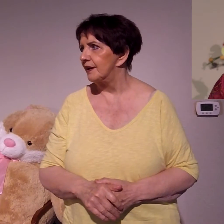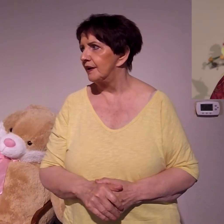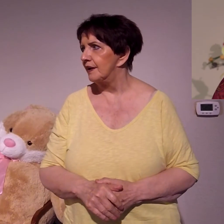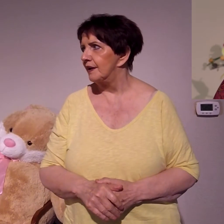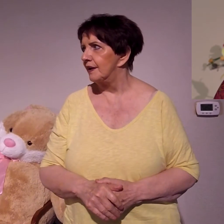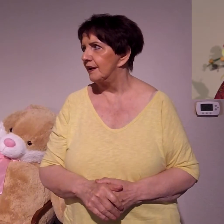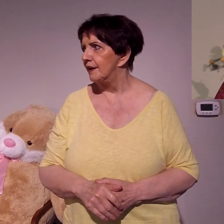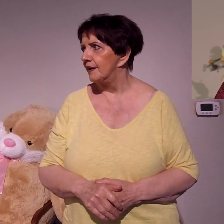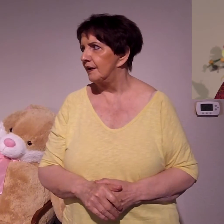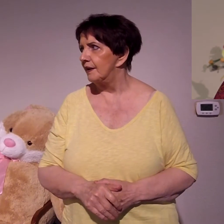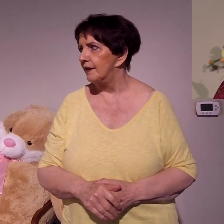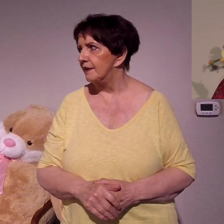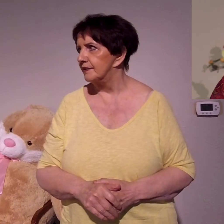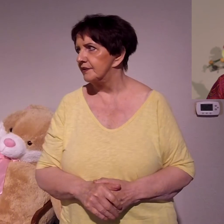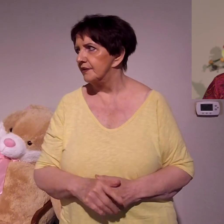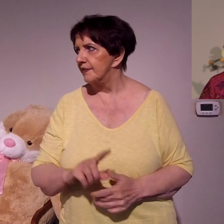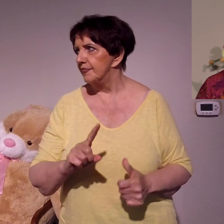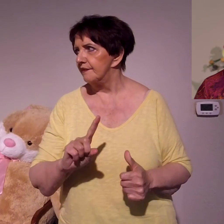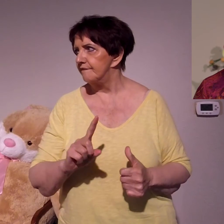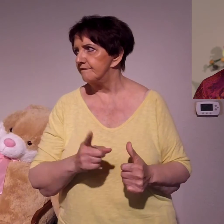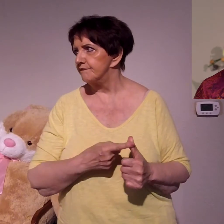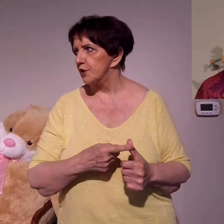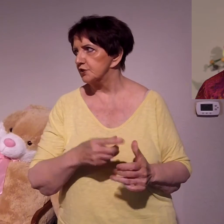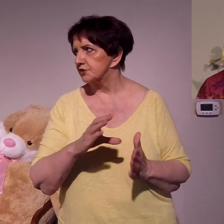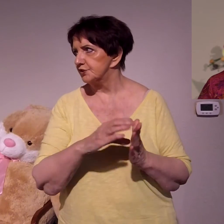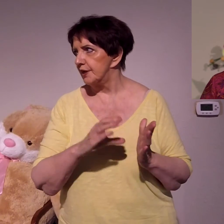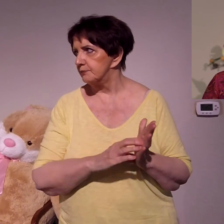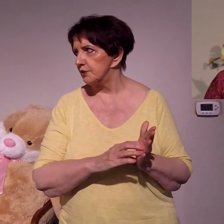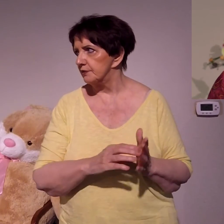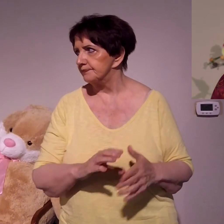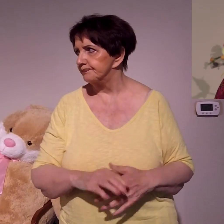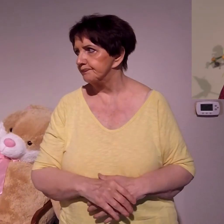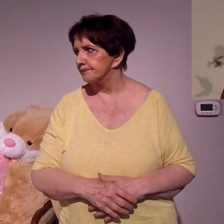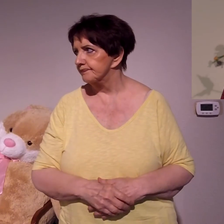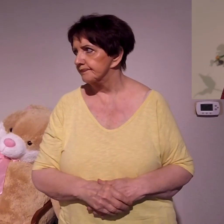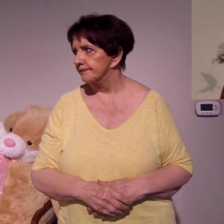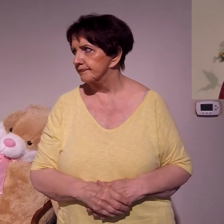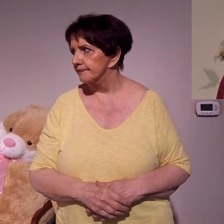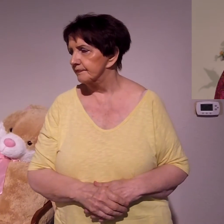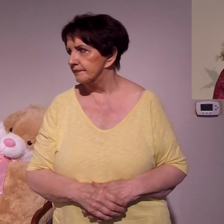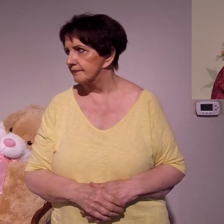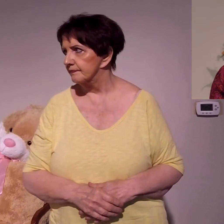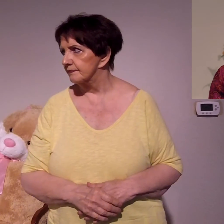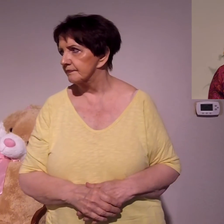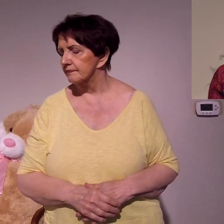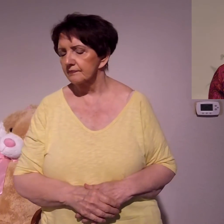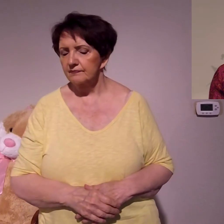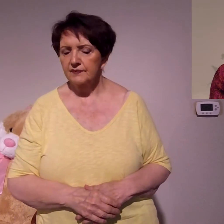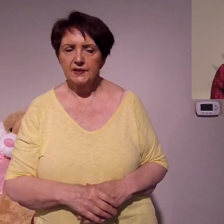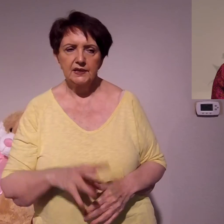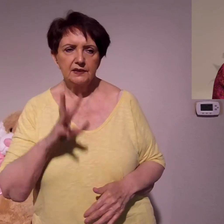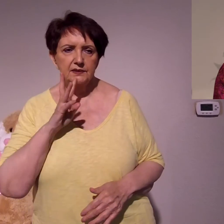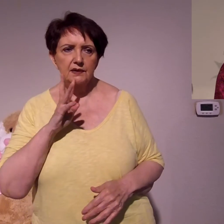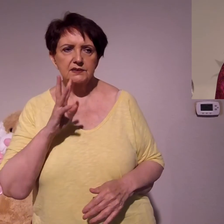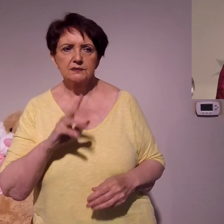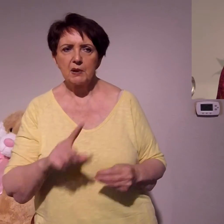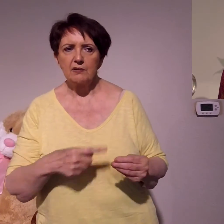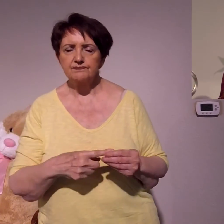like now. I know the greatest gift we actually could give another is to love